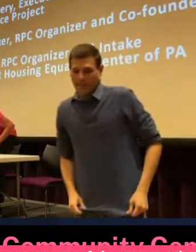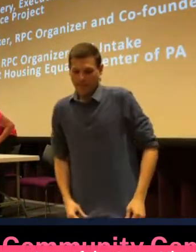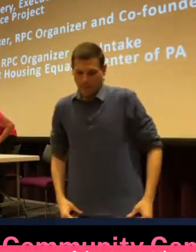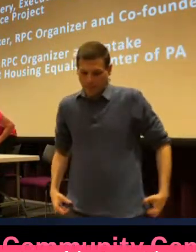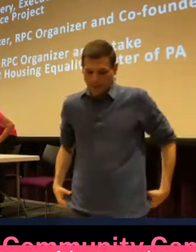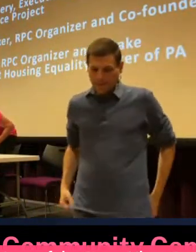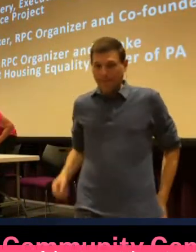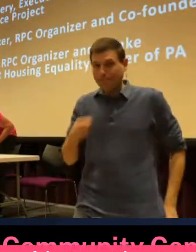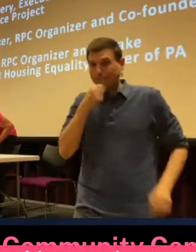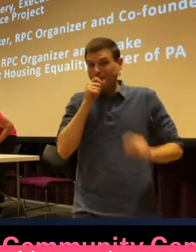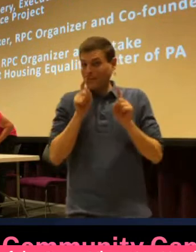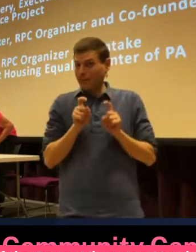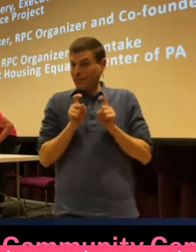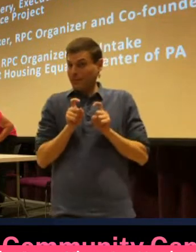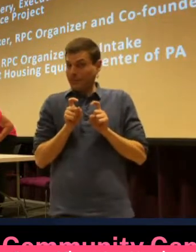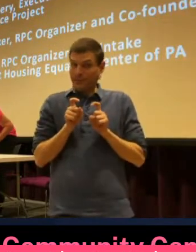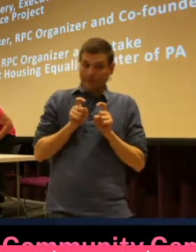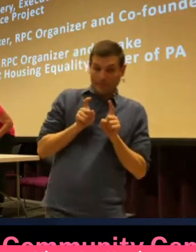Test.